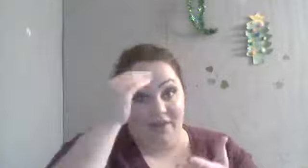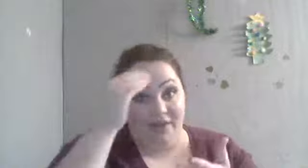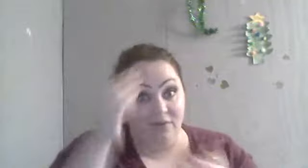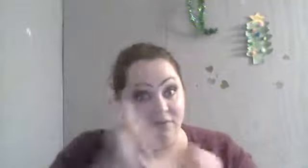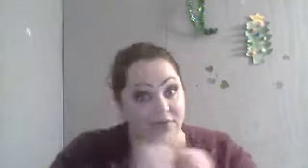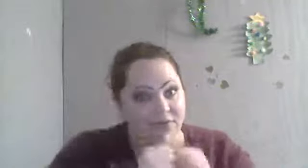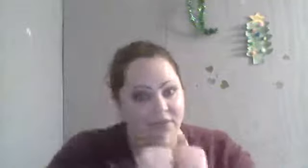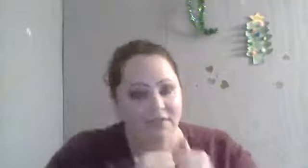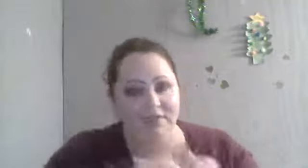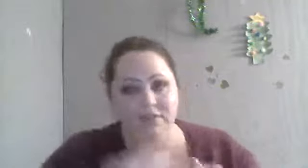out how.